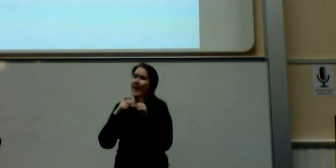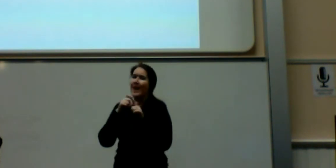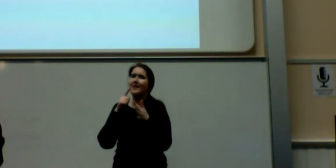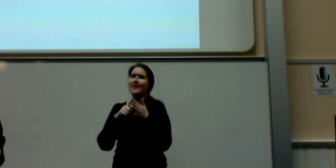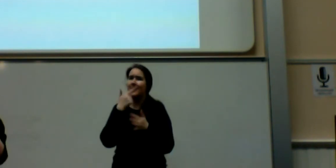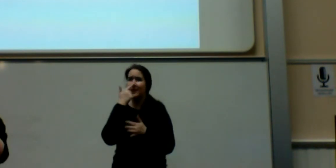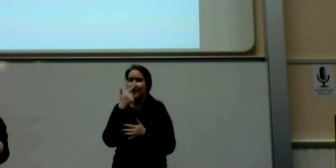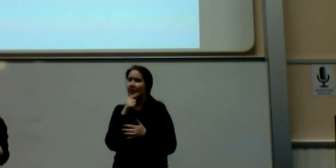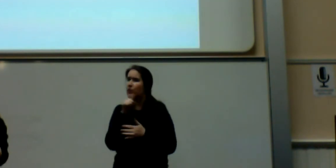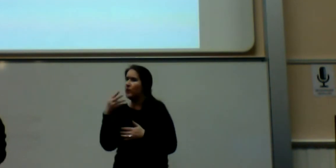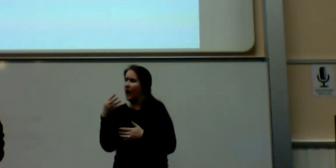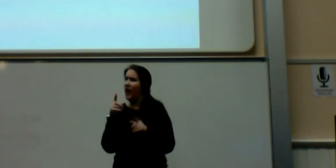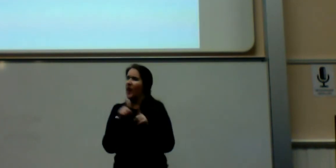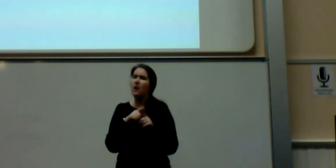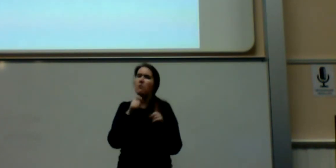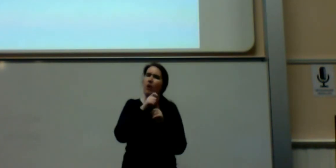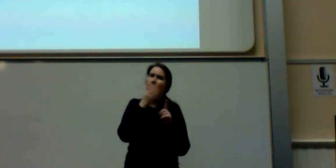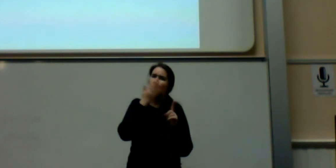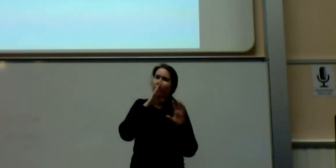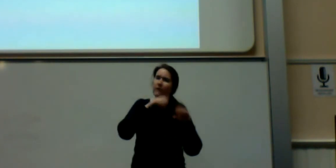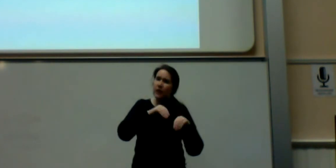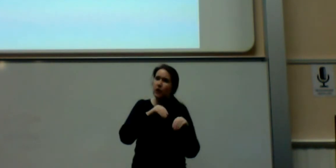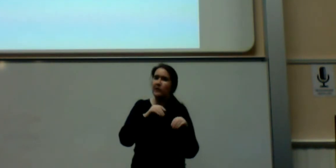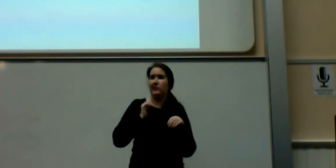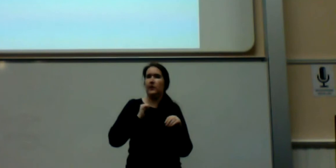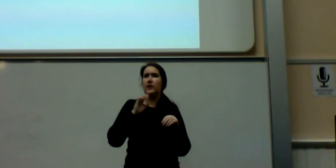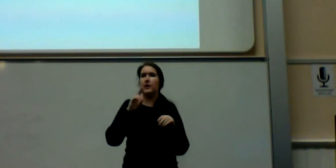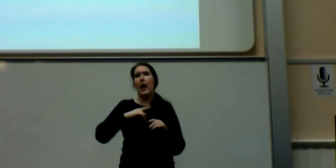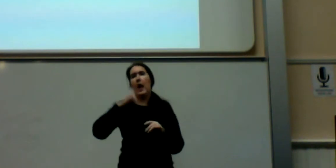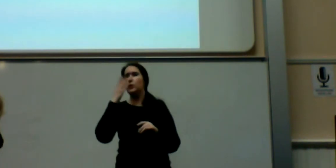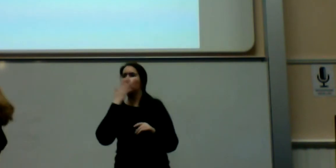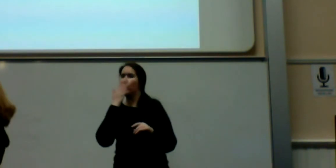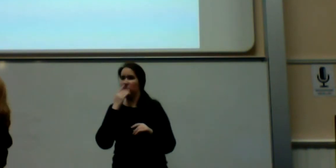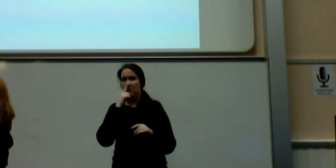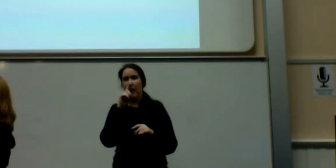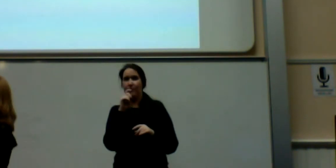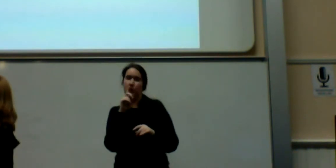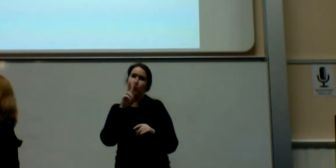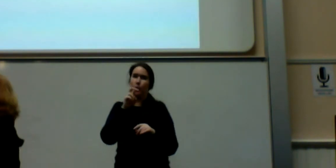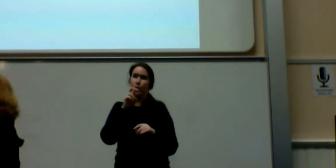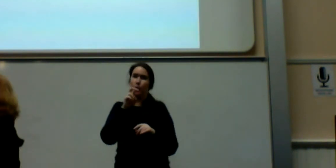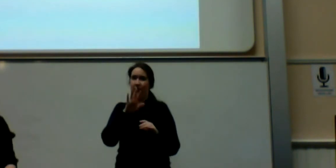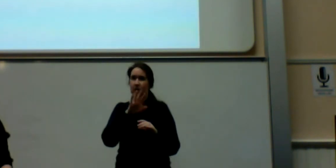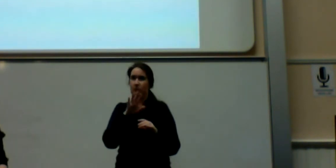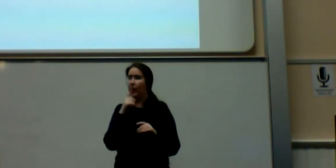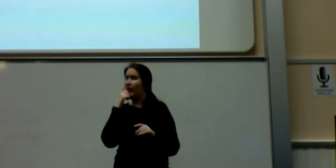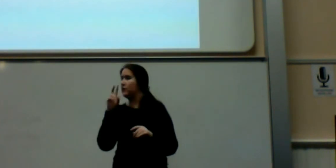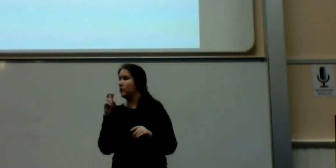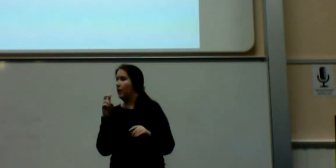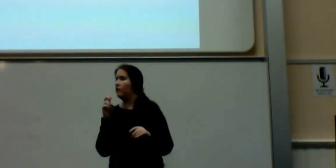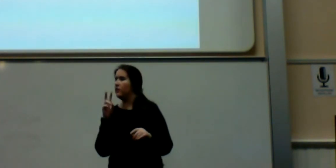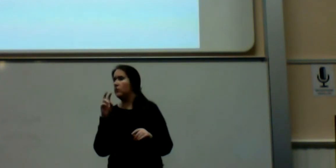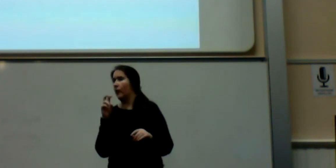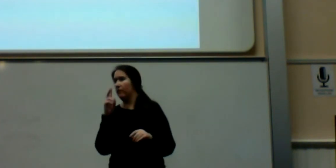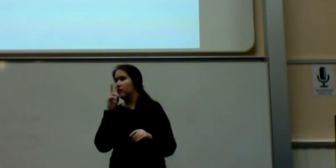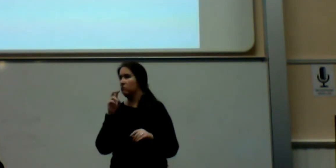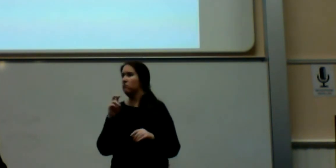end of primary school, beginning of secondary school. All right, so that's what, 14,